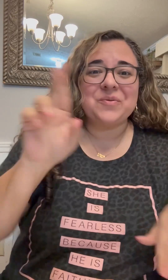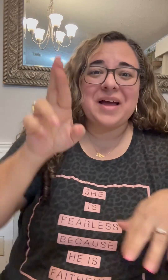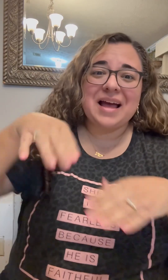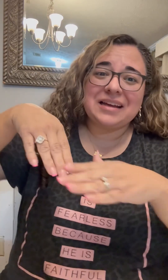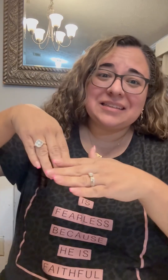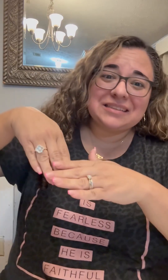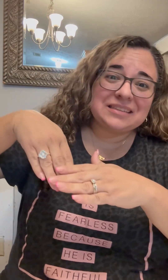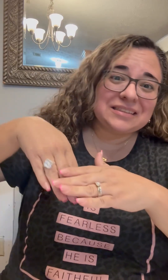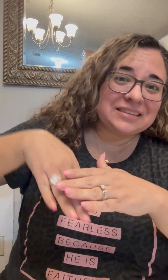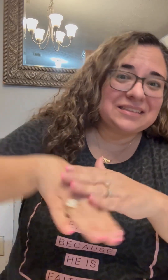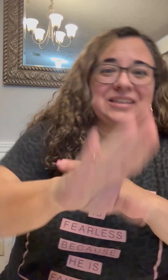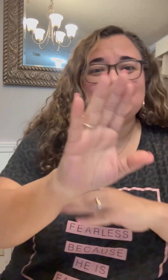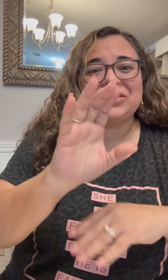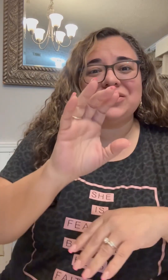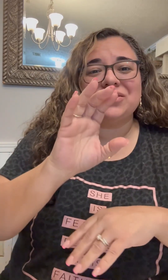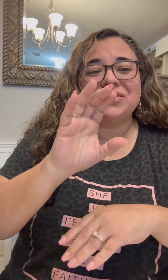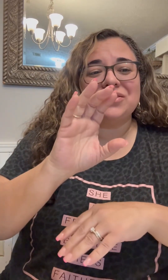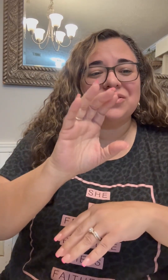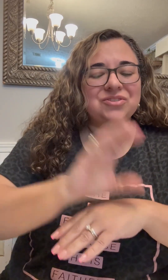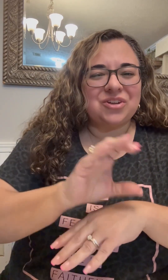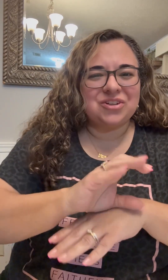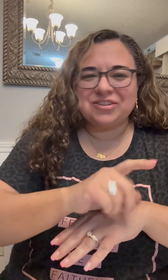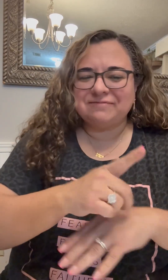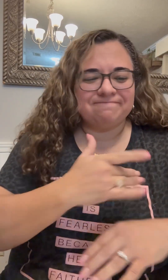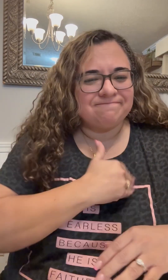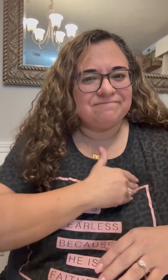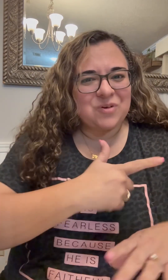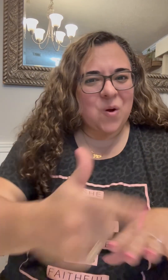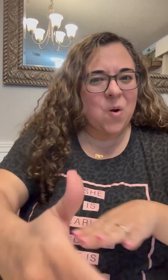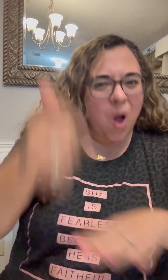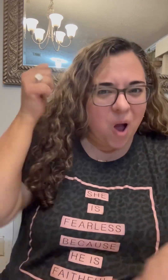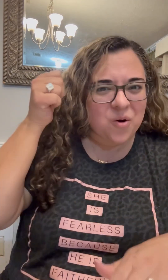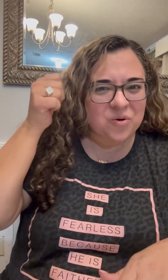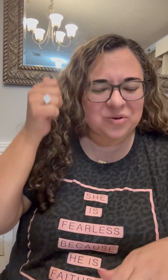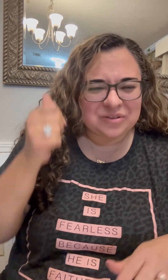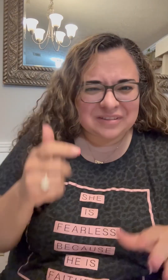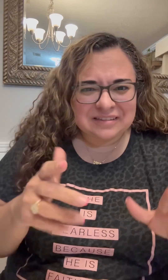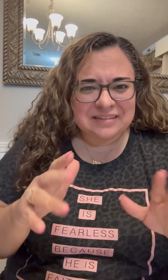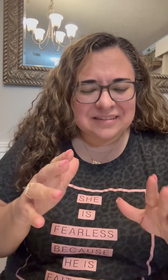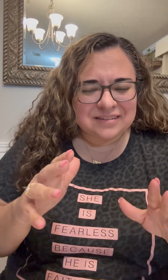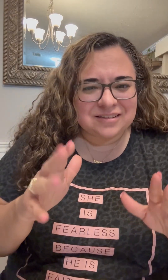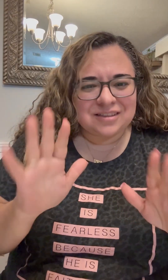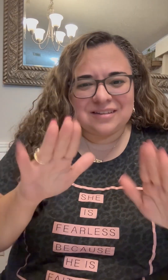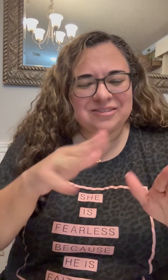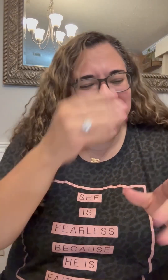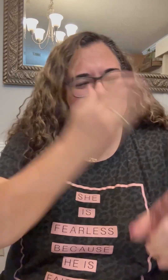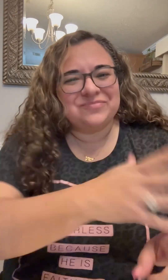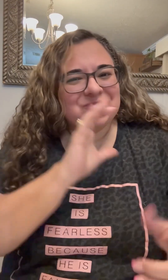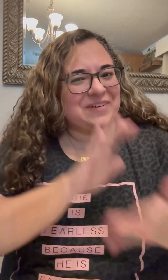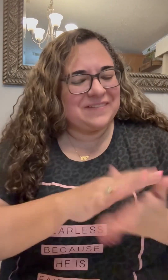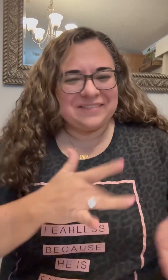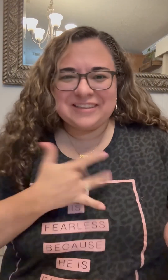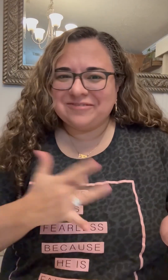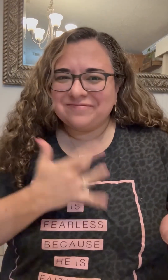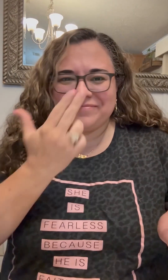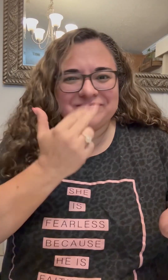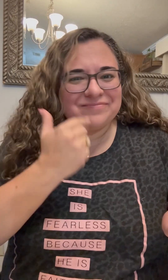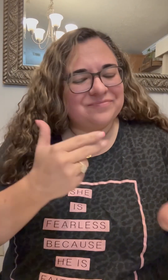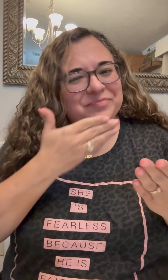got to the church, got to see his old friends, have a nice visit. And as they entered the church, the Lord told him to